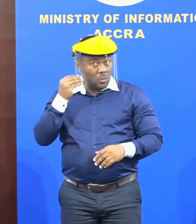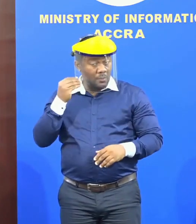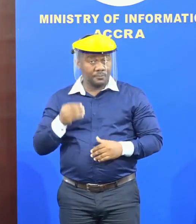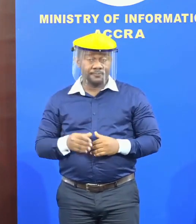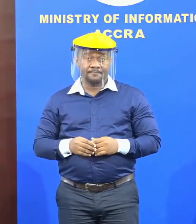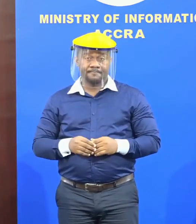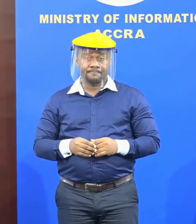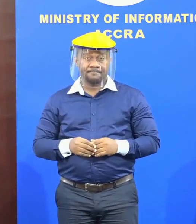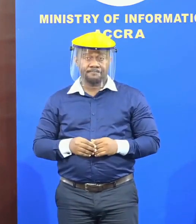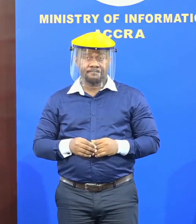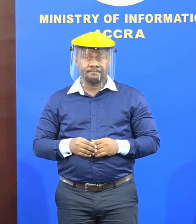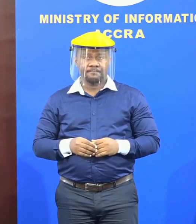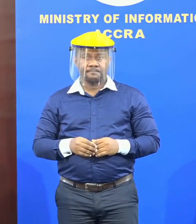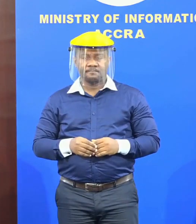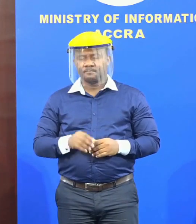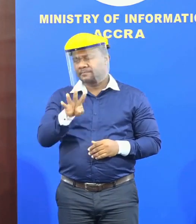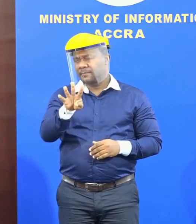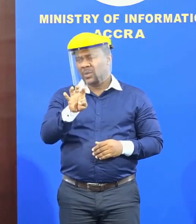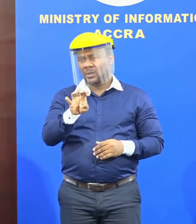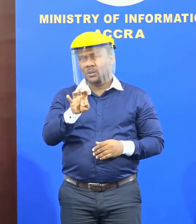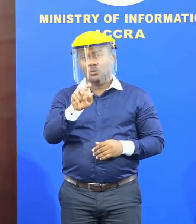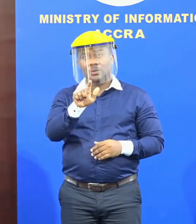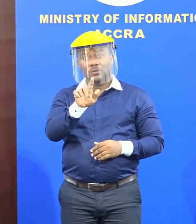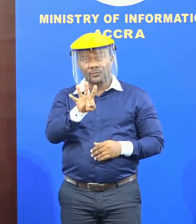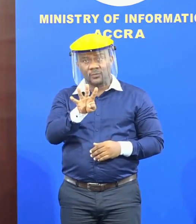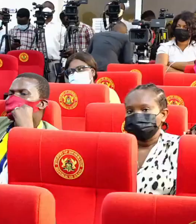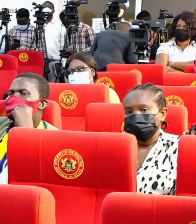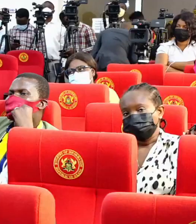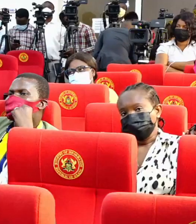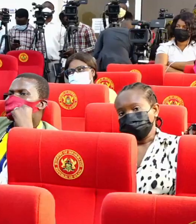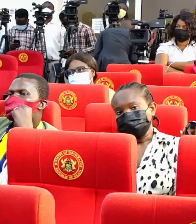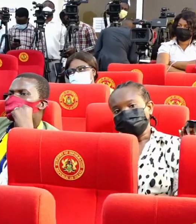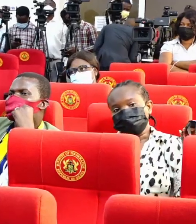We have recorded 424 deaths,